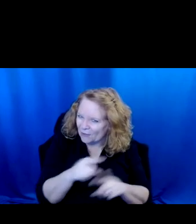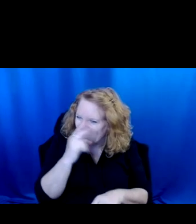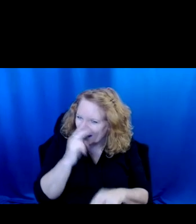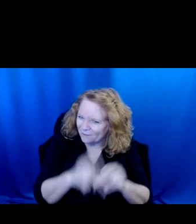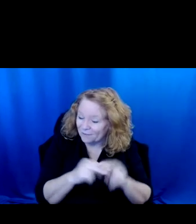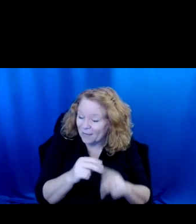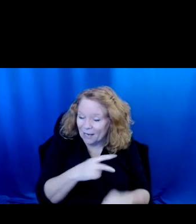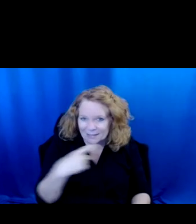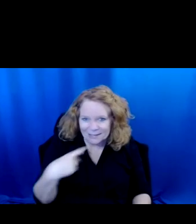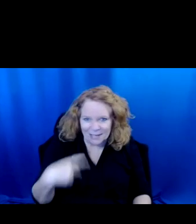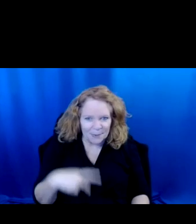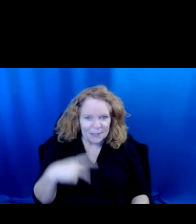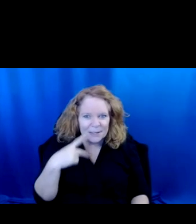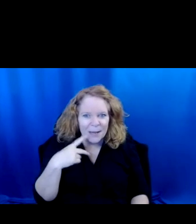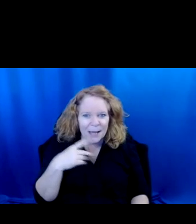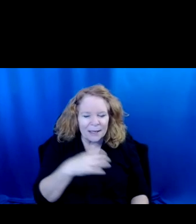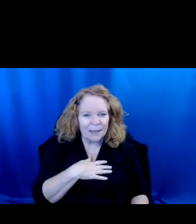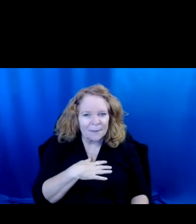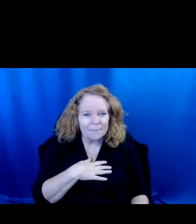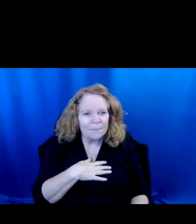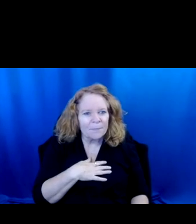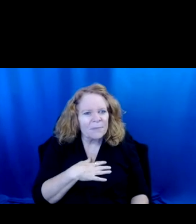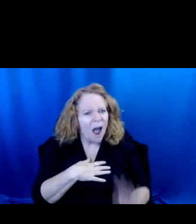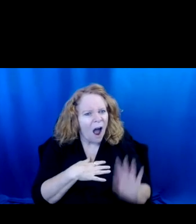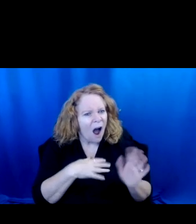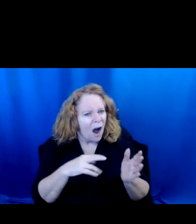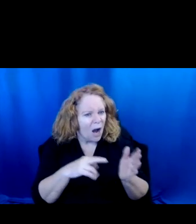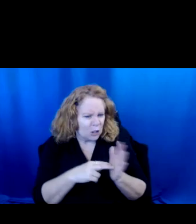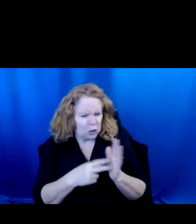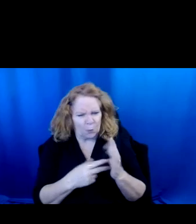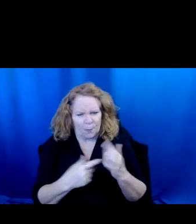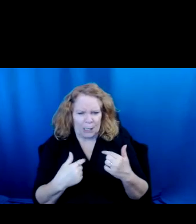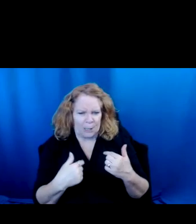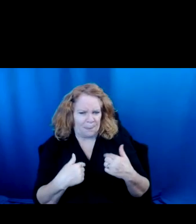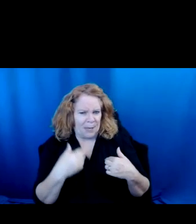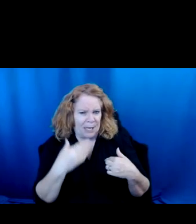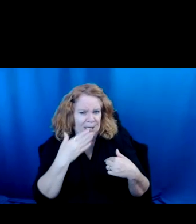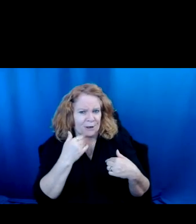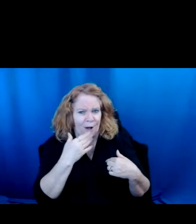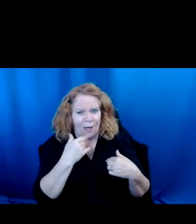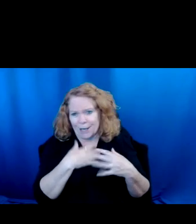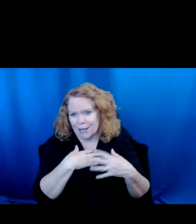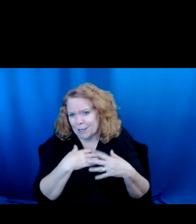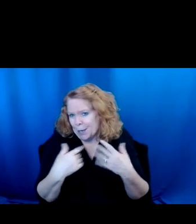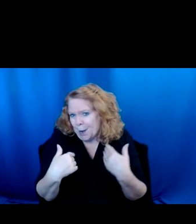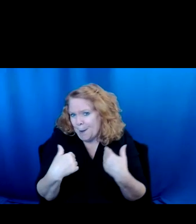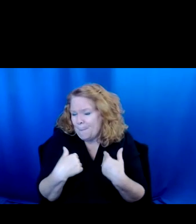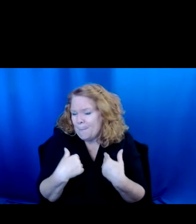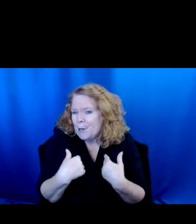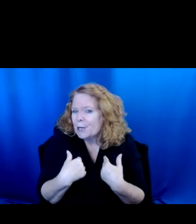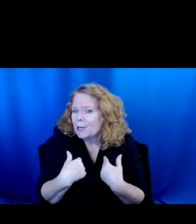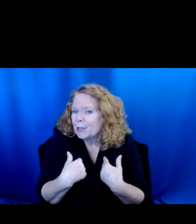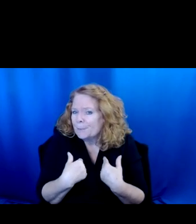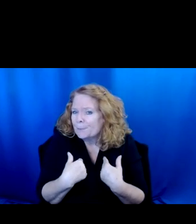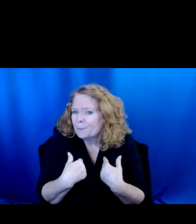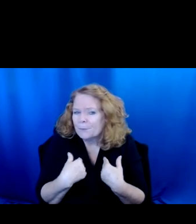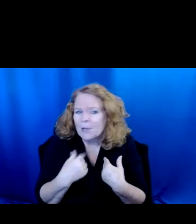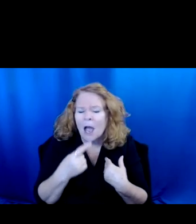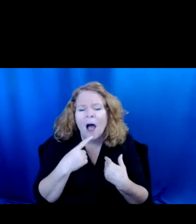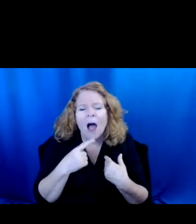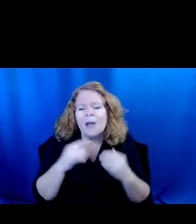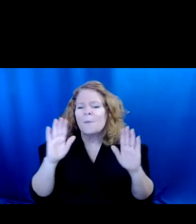Princess Peggy. Oh, do you mean me, darling? Oh, me? I am the most